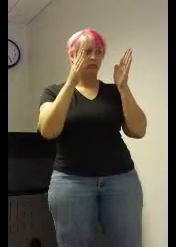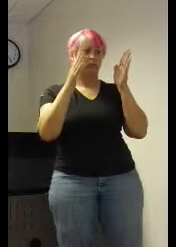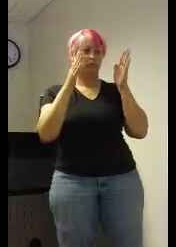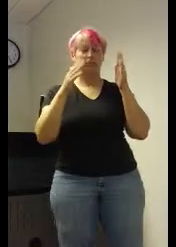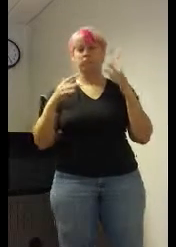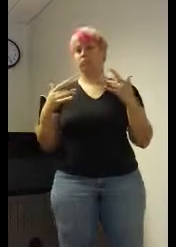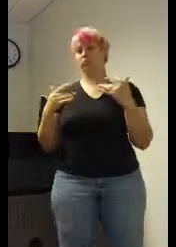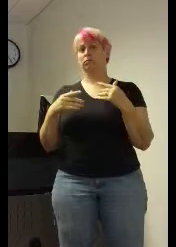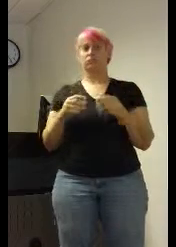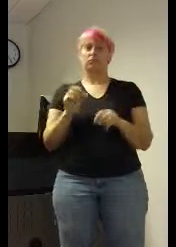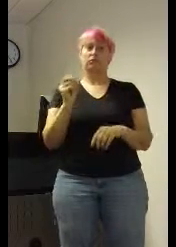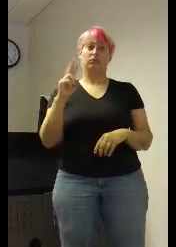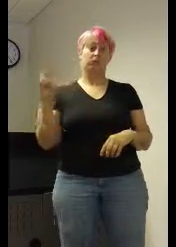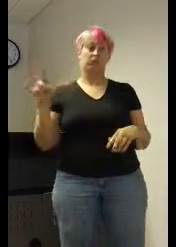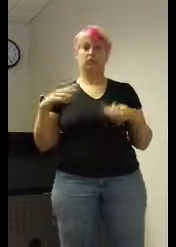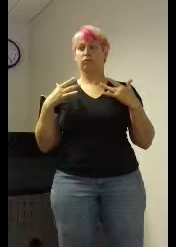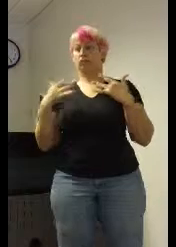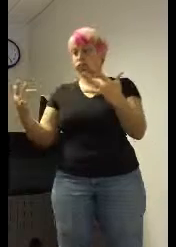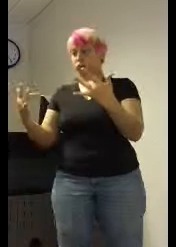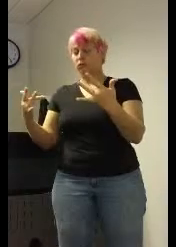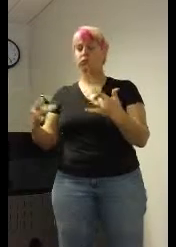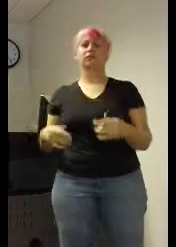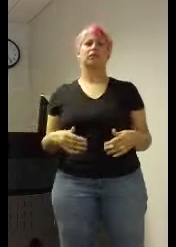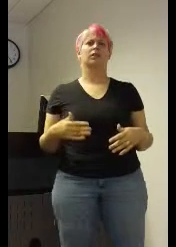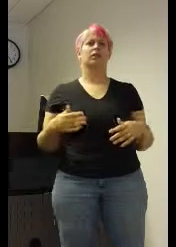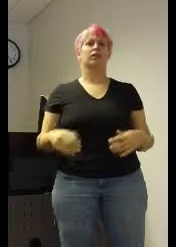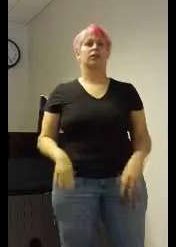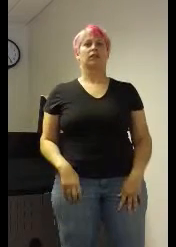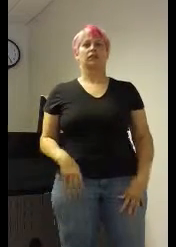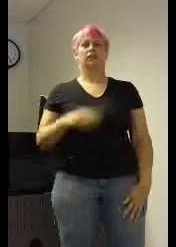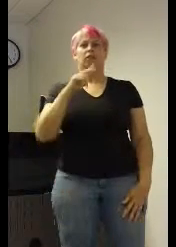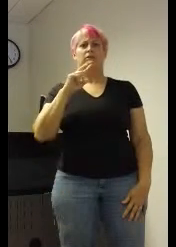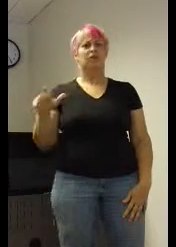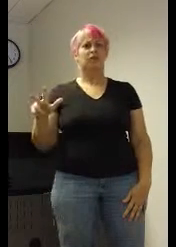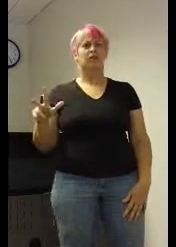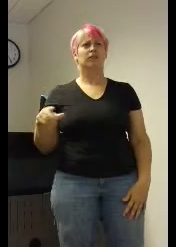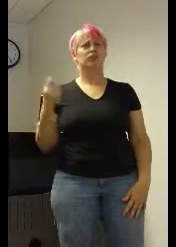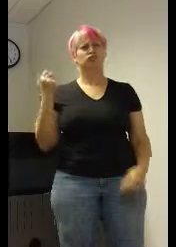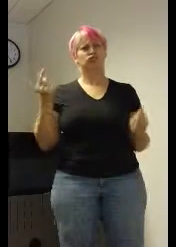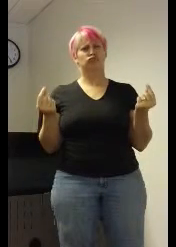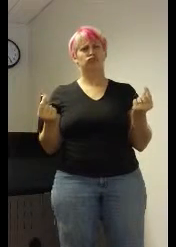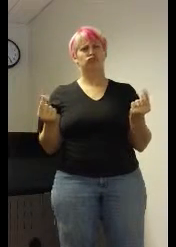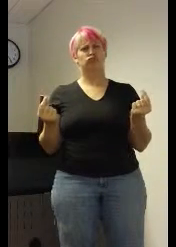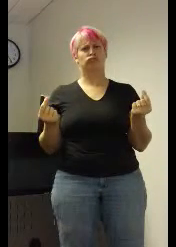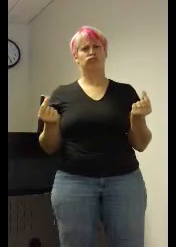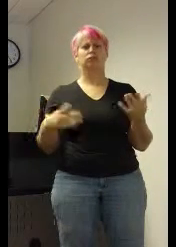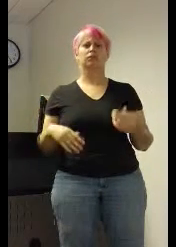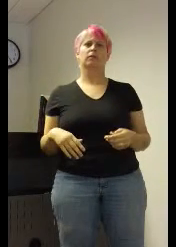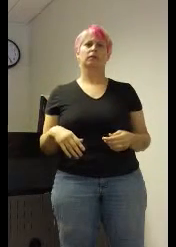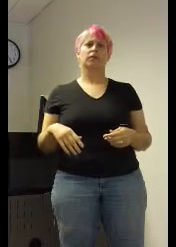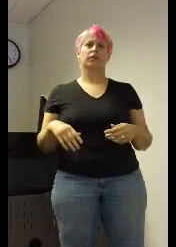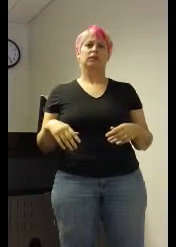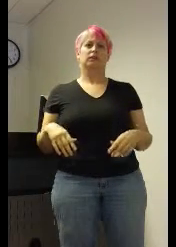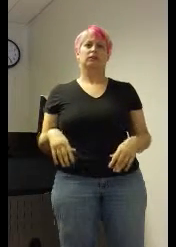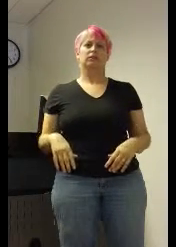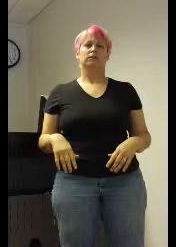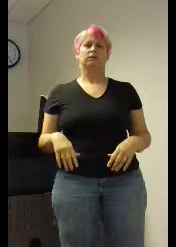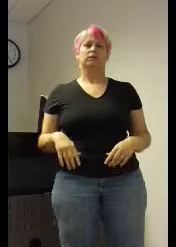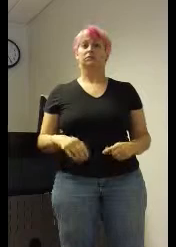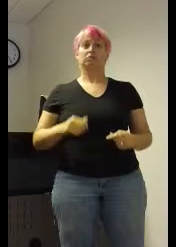do 3-year-olds do? They have trouble paying attention and they're impulsive. So it might be hard to define that they